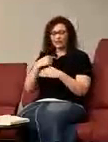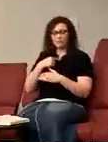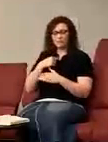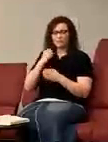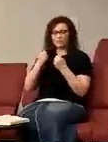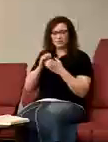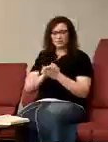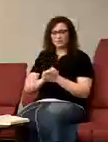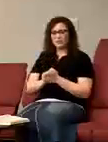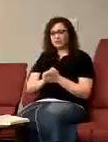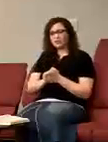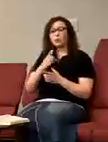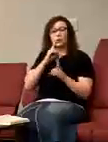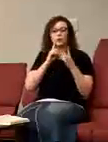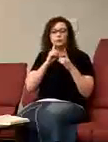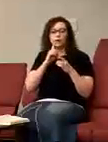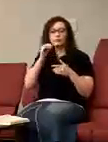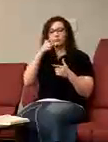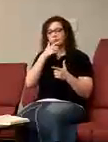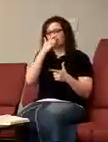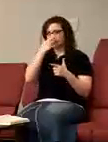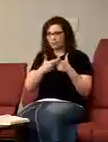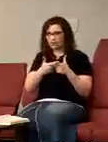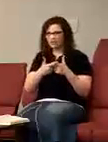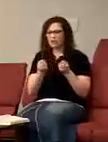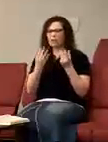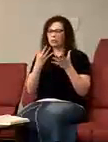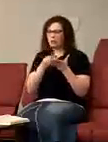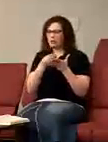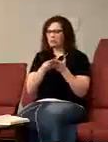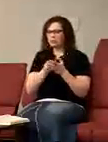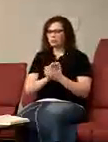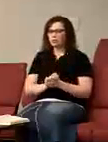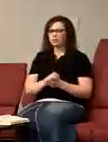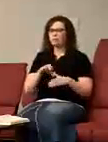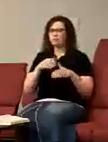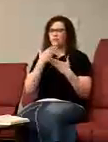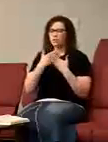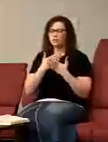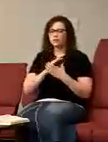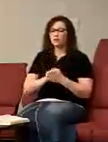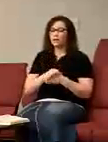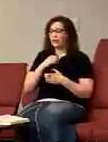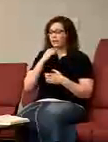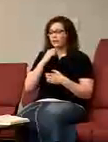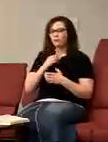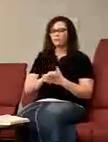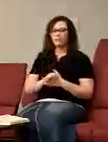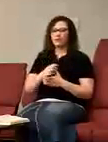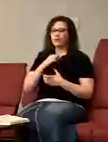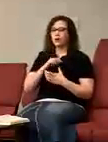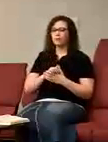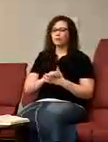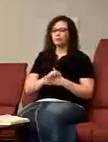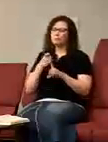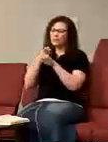he's got a lot of money, he does real well. And he's giving me a hard time about, I need to buy a new car. You know, let me go buy